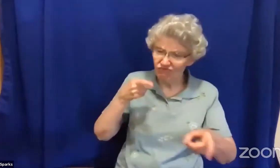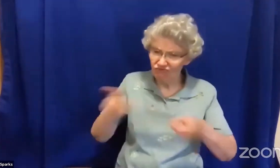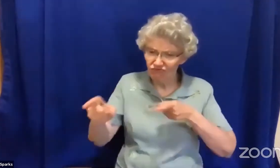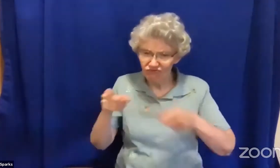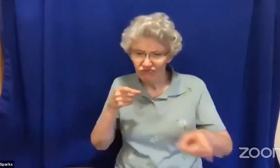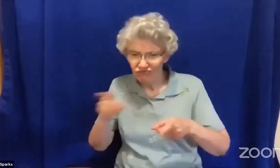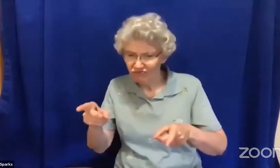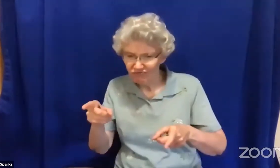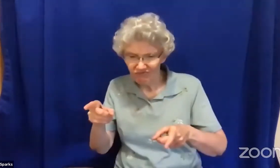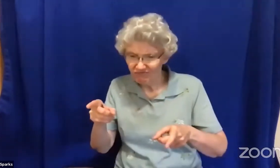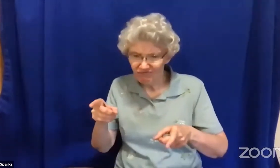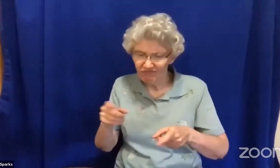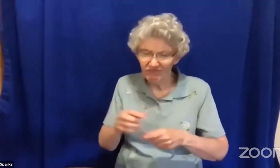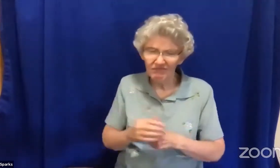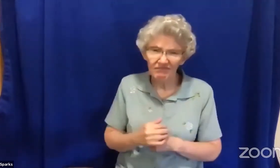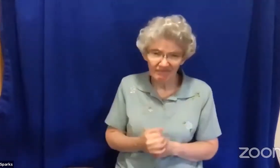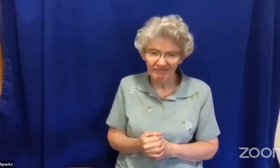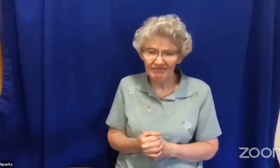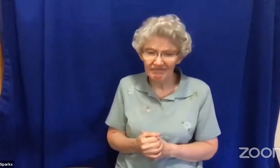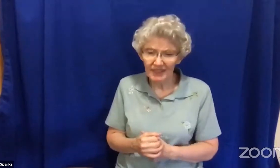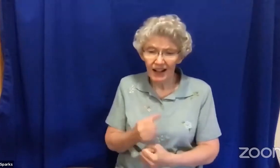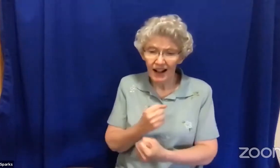proud, or rude.